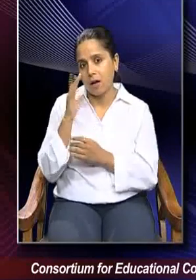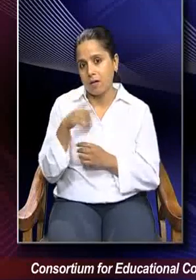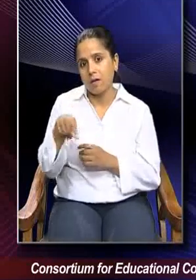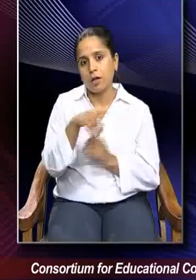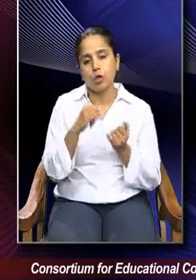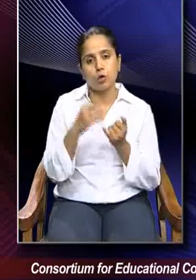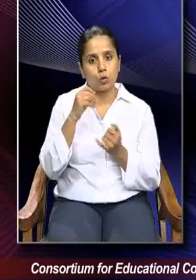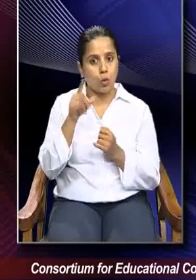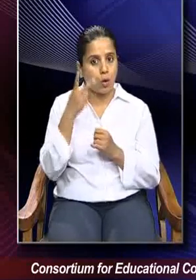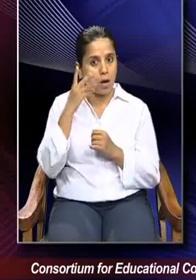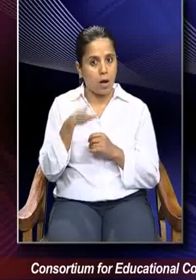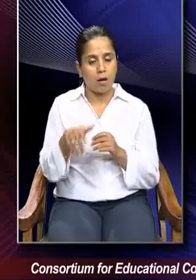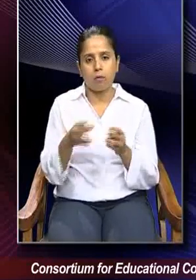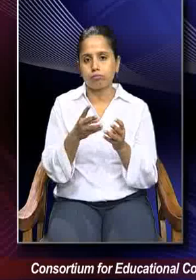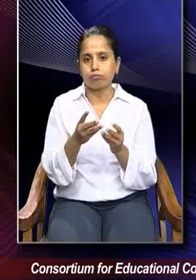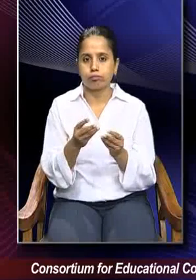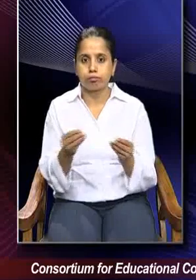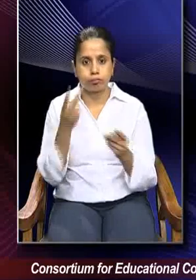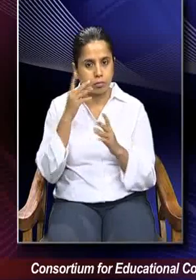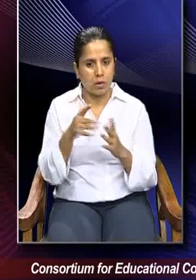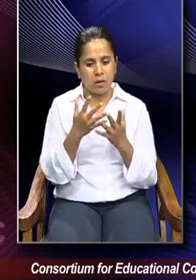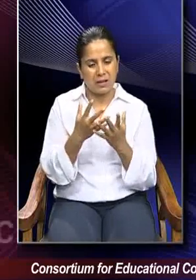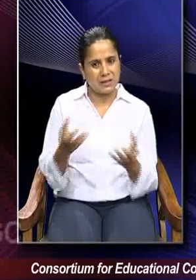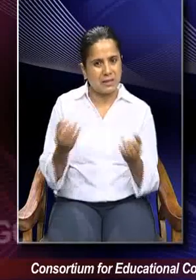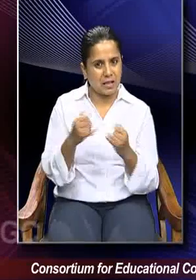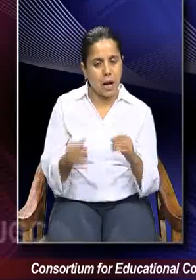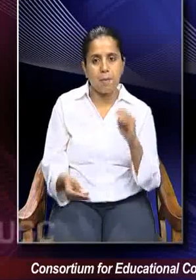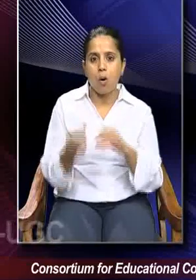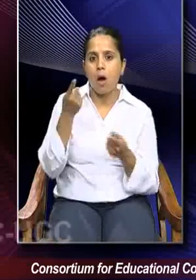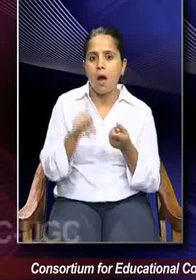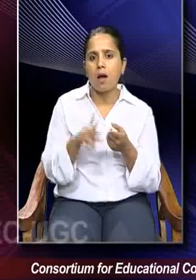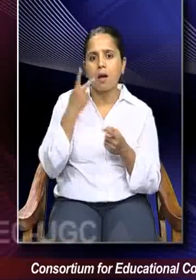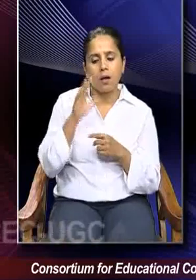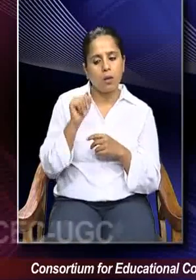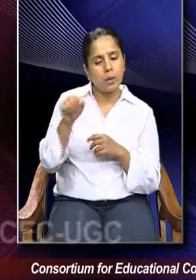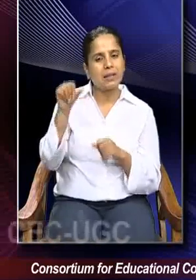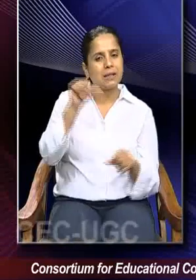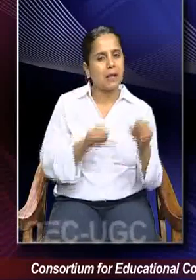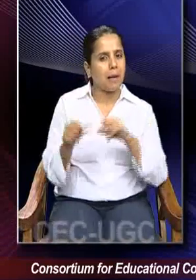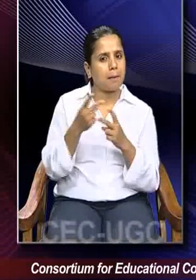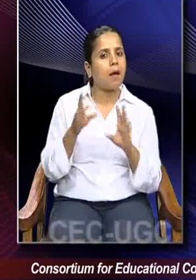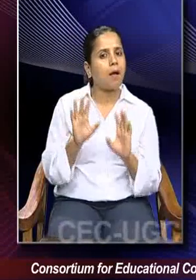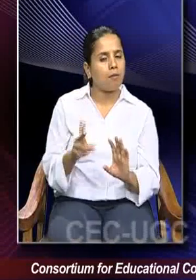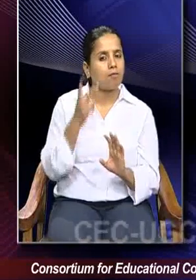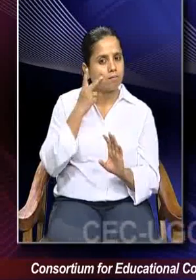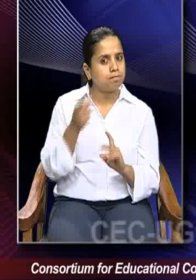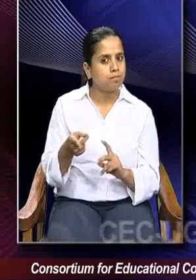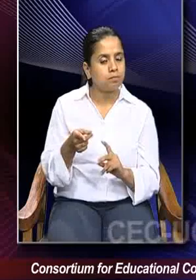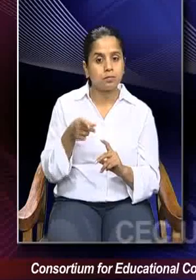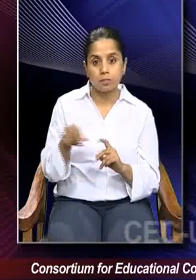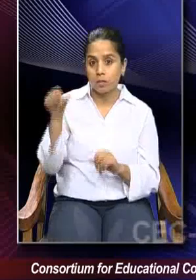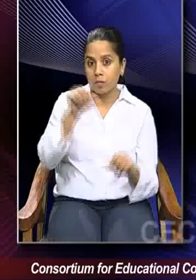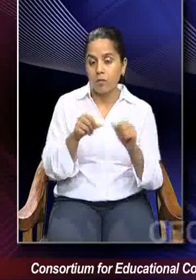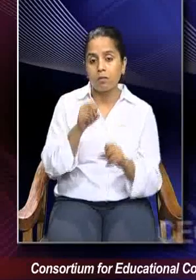soil erosion containing mostly inorganic chemicals that are reported within the